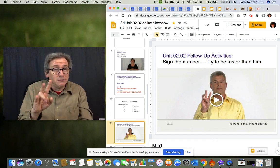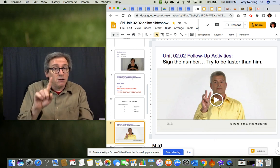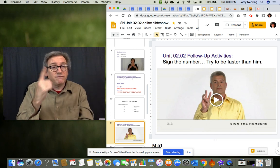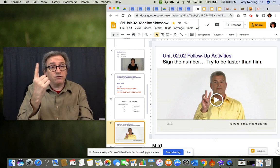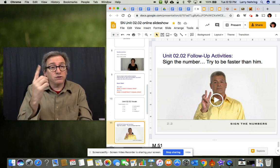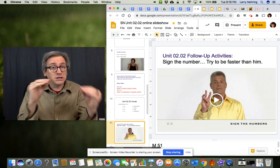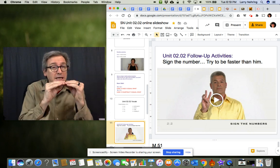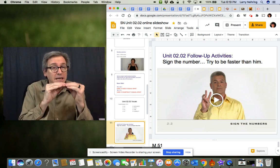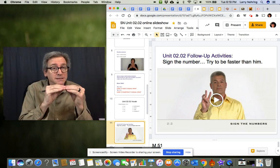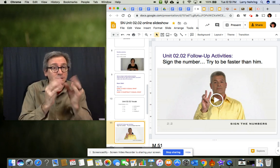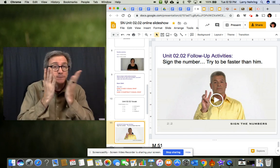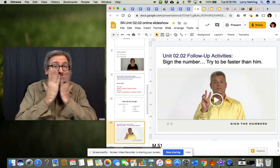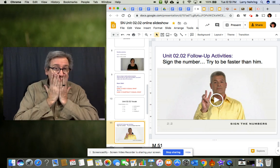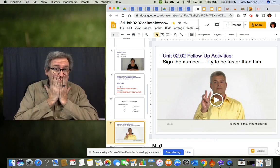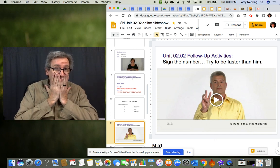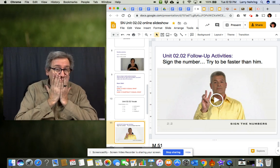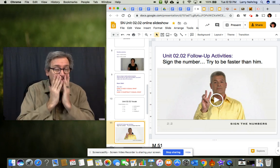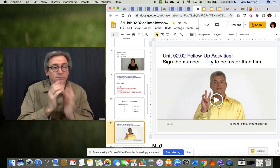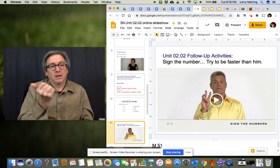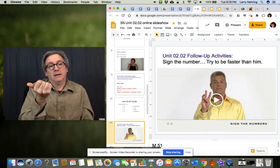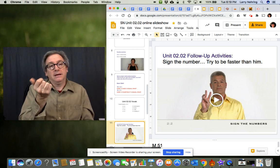17, first kiss.